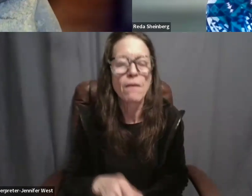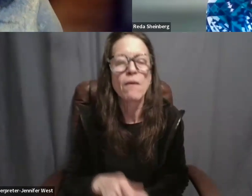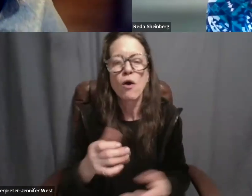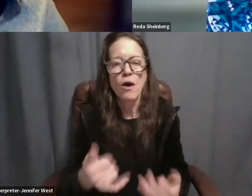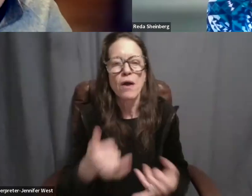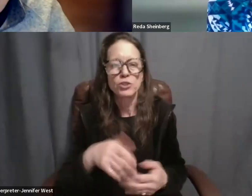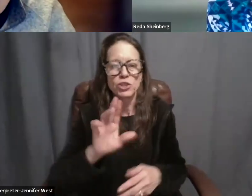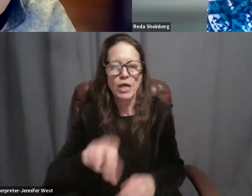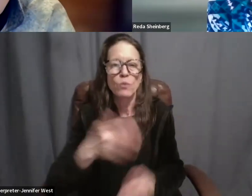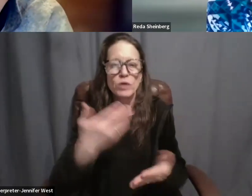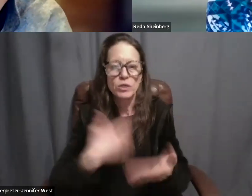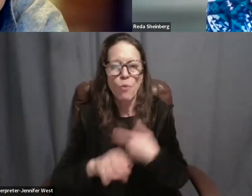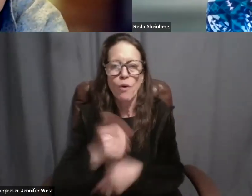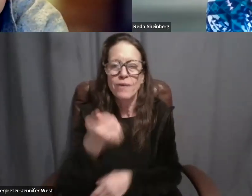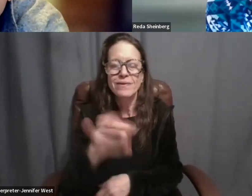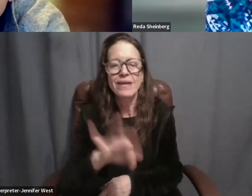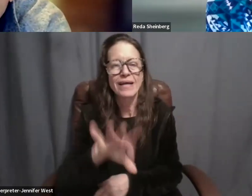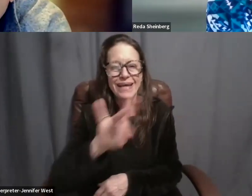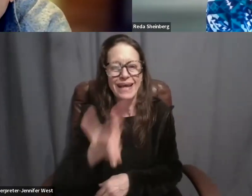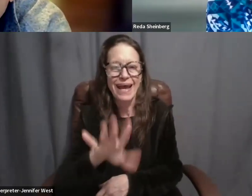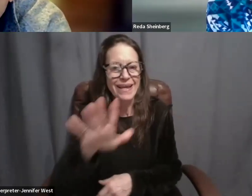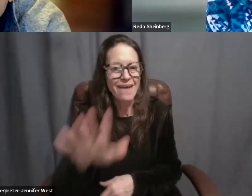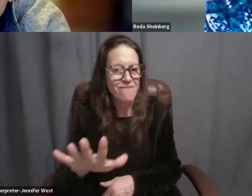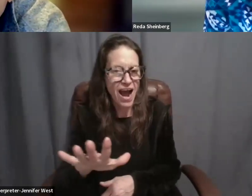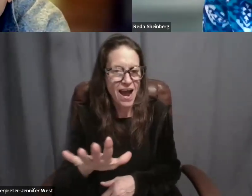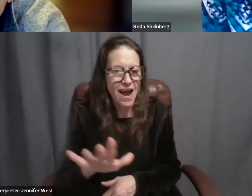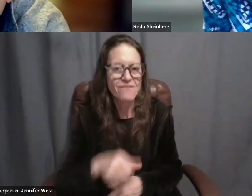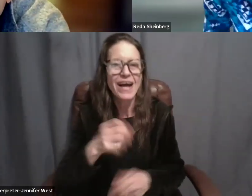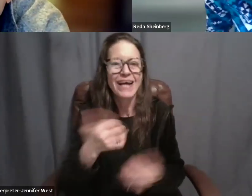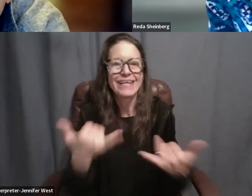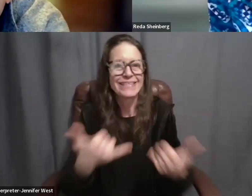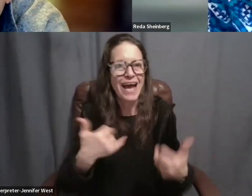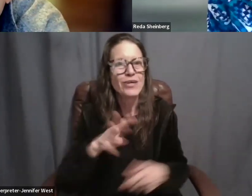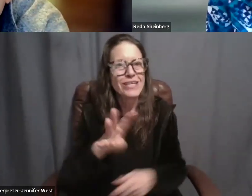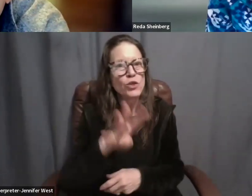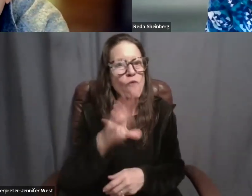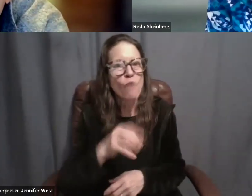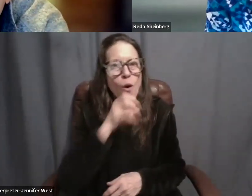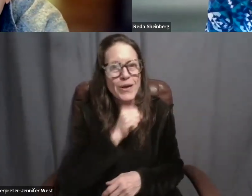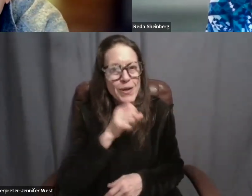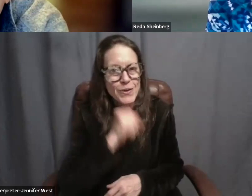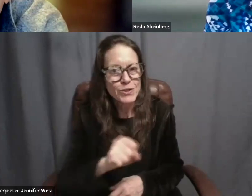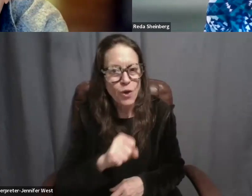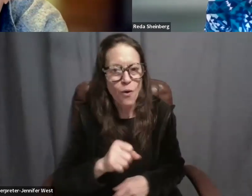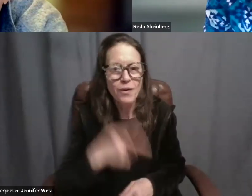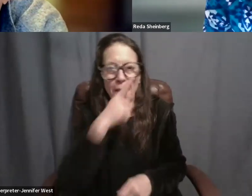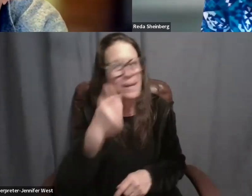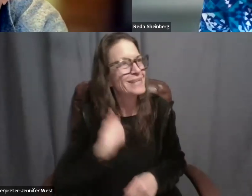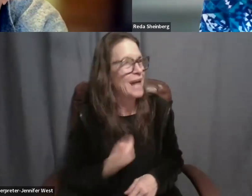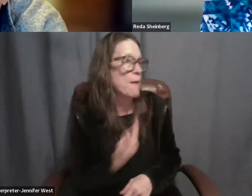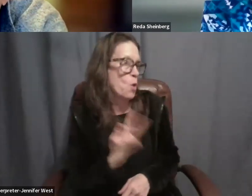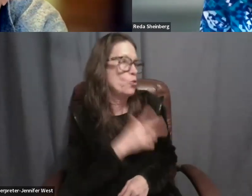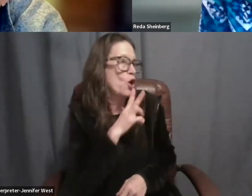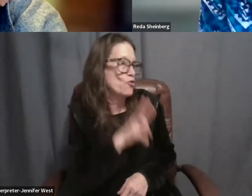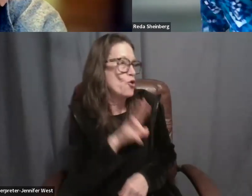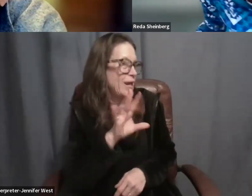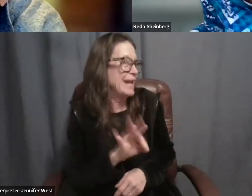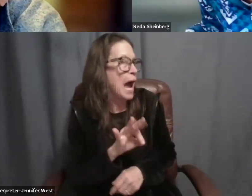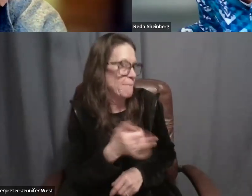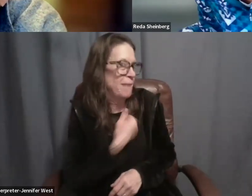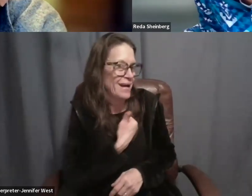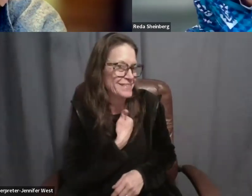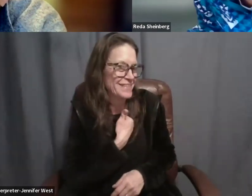21st, 1985, and he's 40 years old this year, which I don't know how that happened since I'm only 39, but you know, that's a